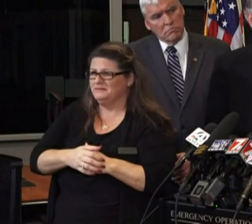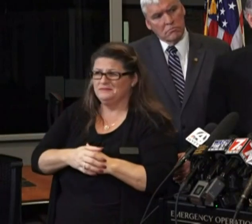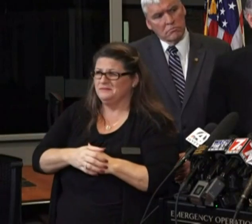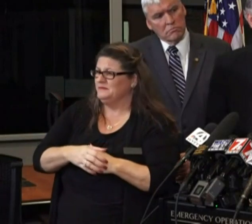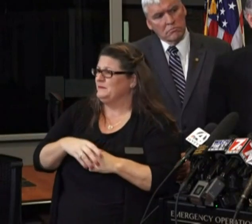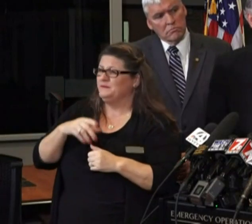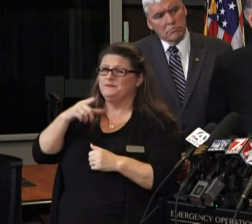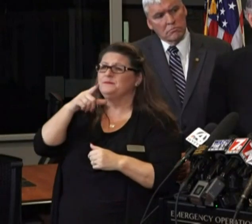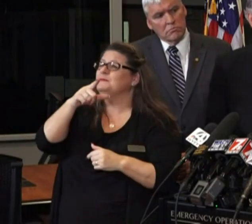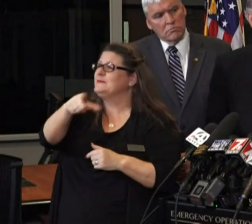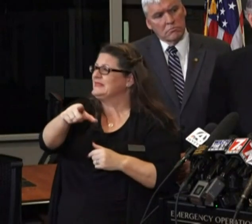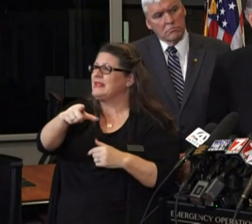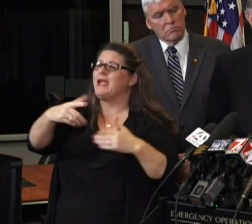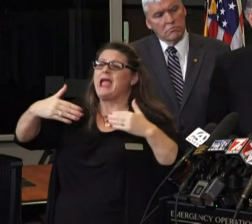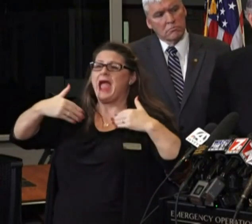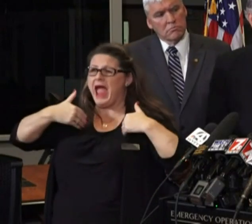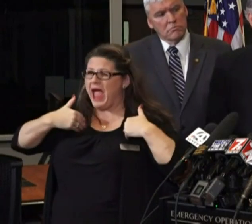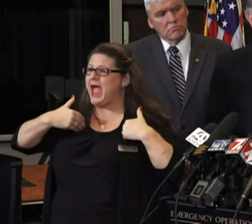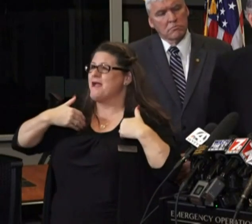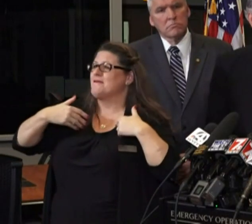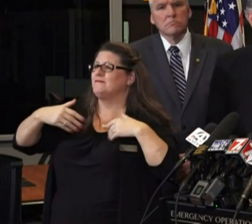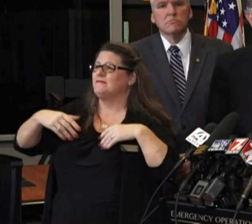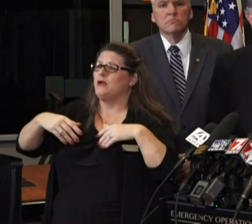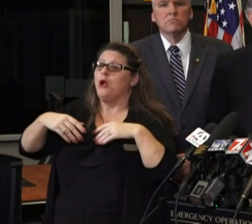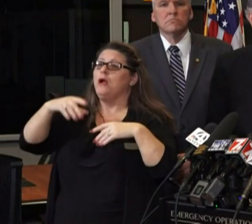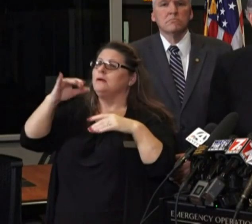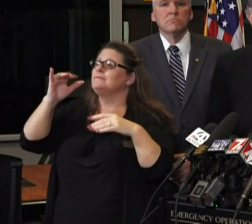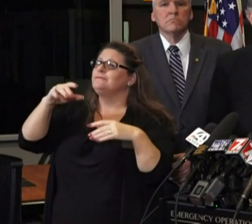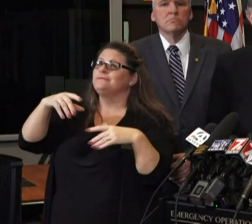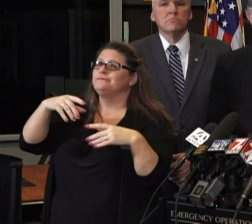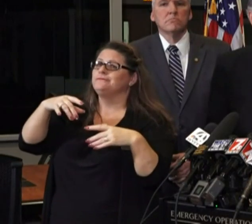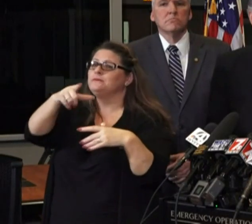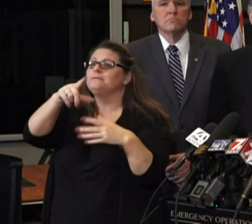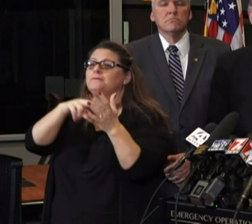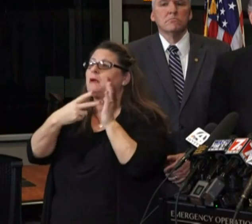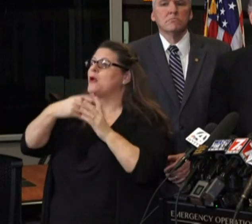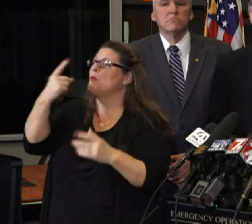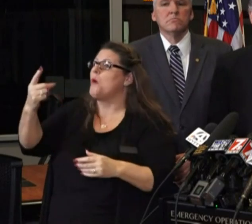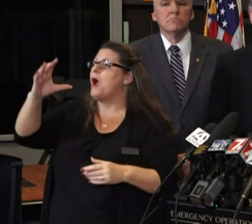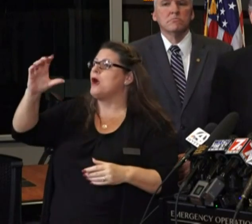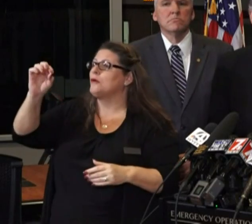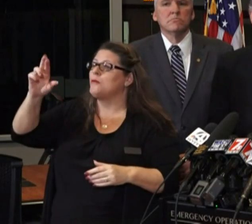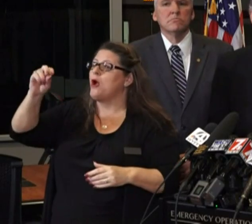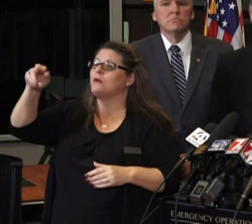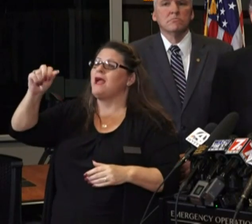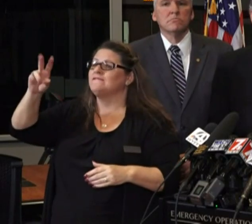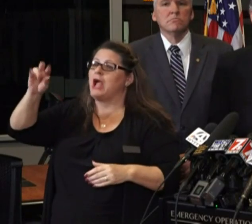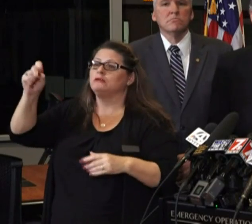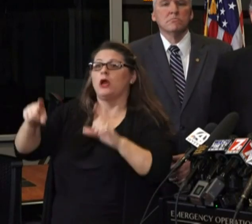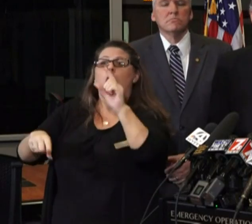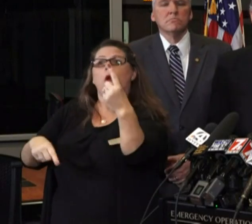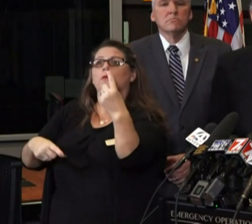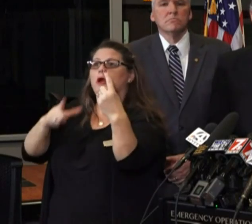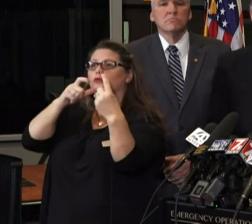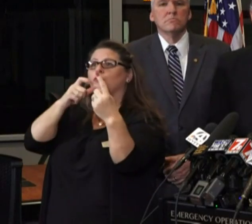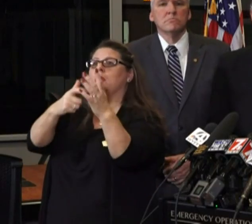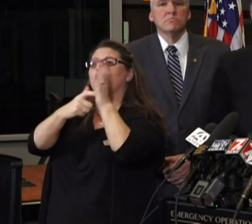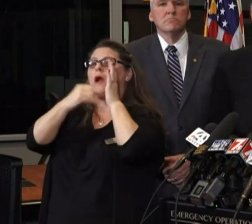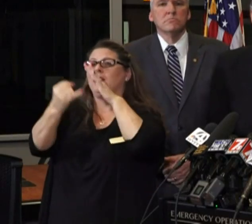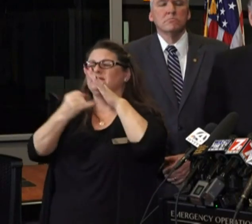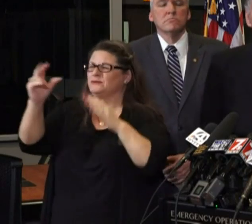these isolation measures for other conditions all the time. So there's nothing different that the hospitals need to do that have provided care for this